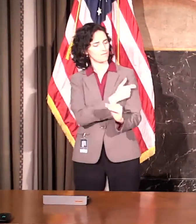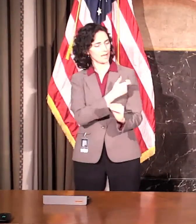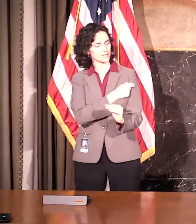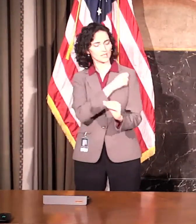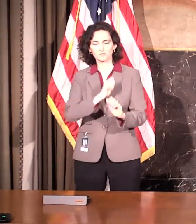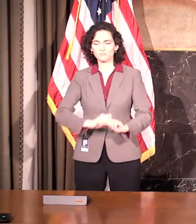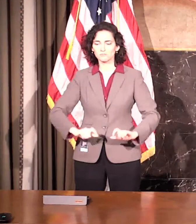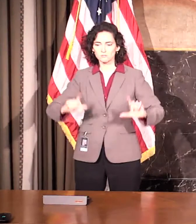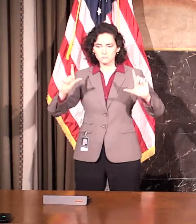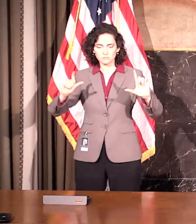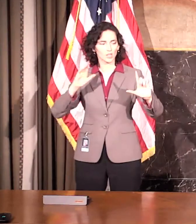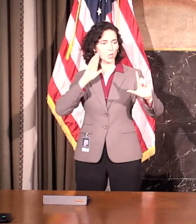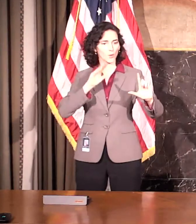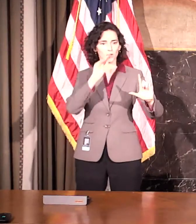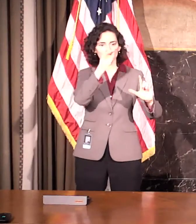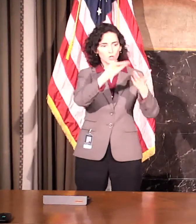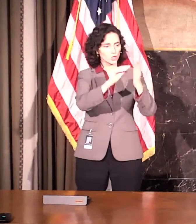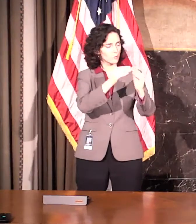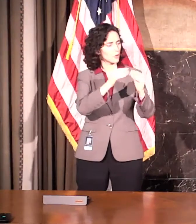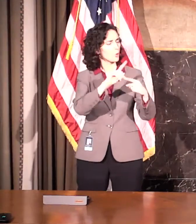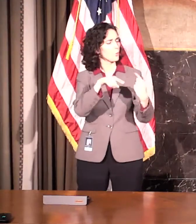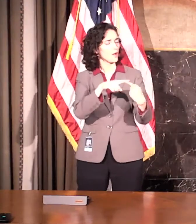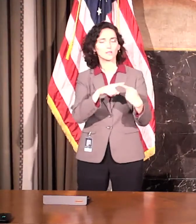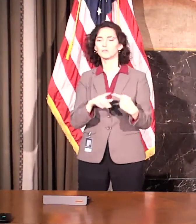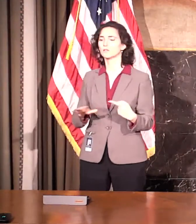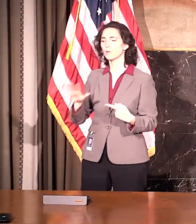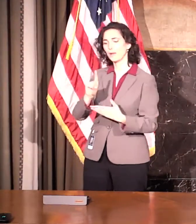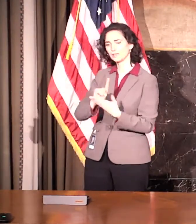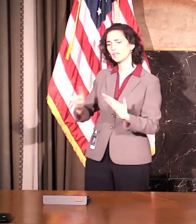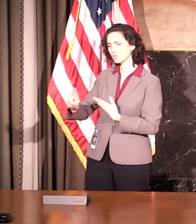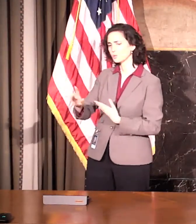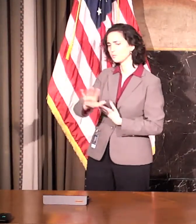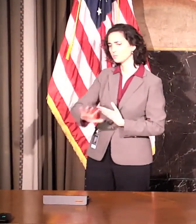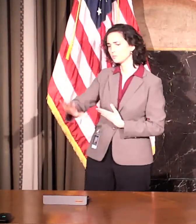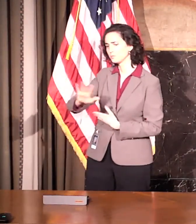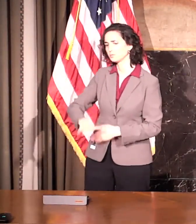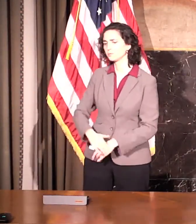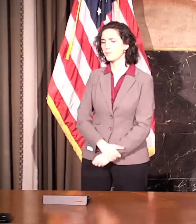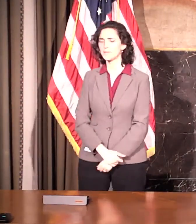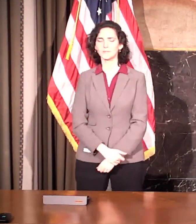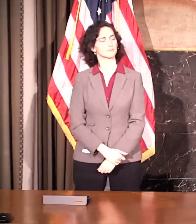dashboard, public-facing dashboard? Hoping for next week sometime. Yep.